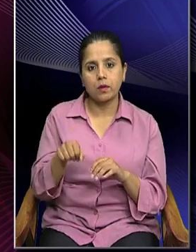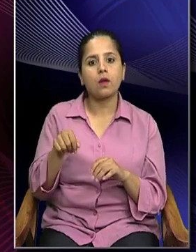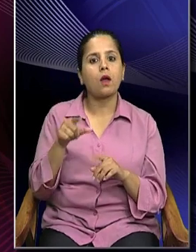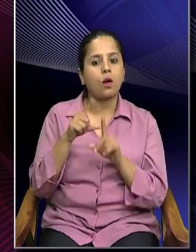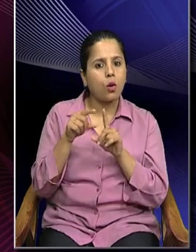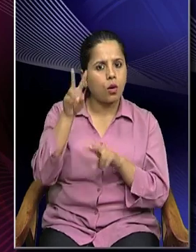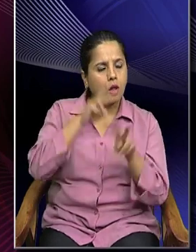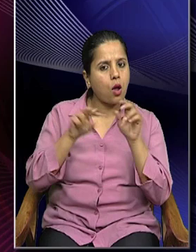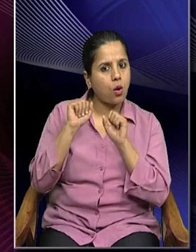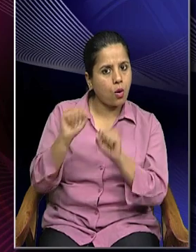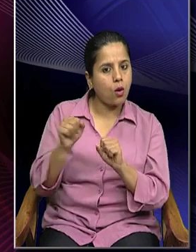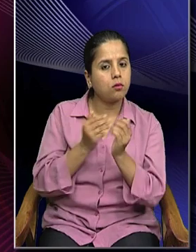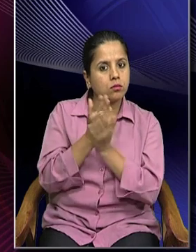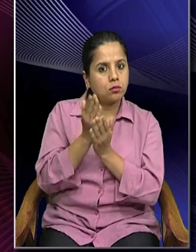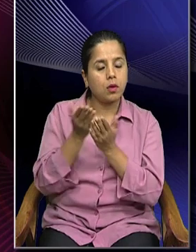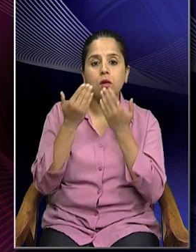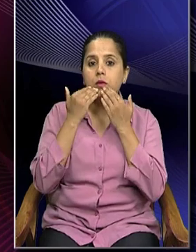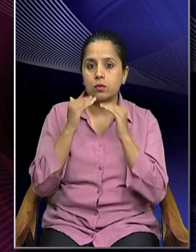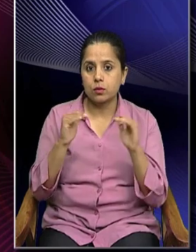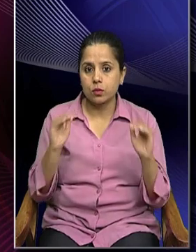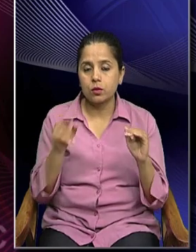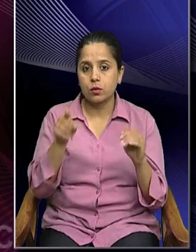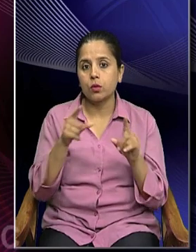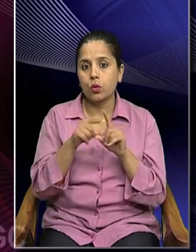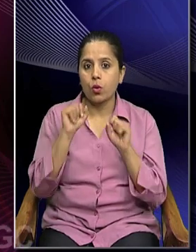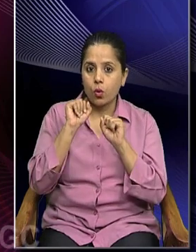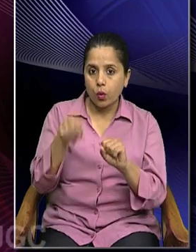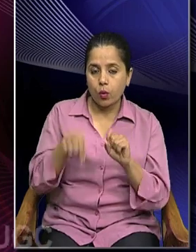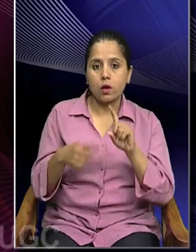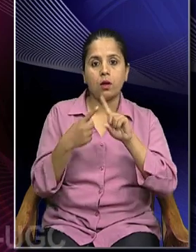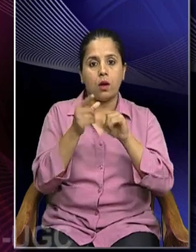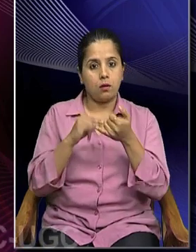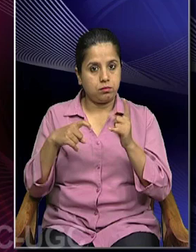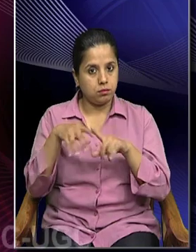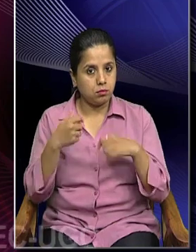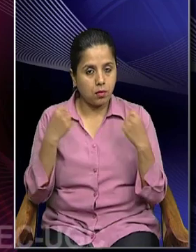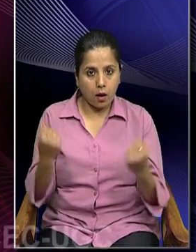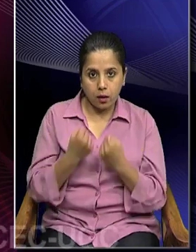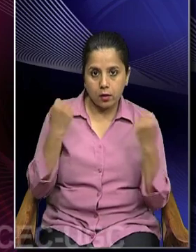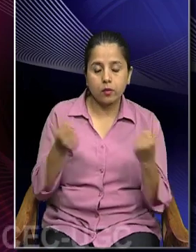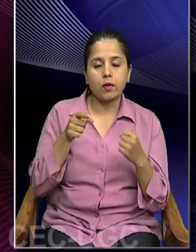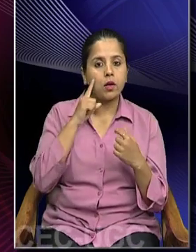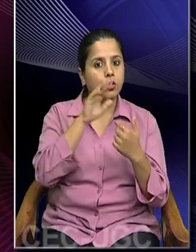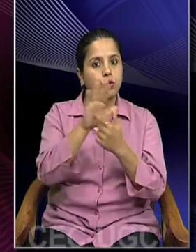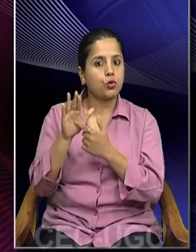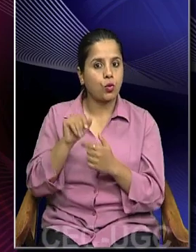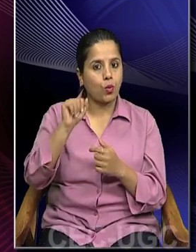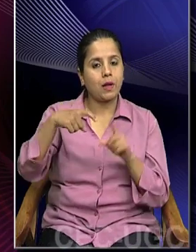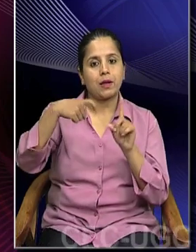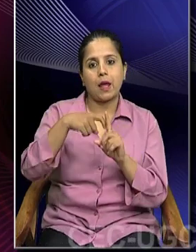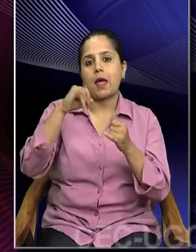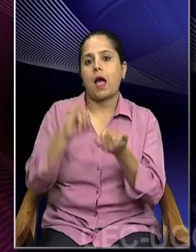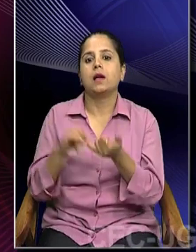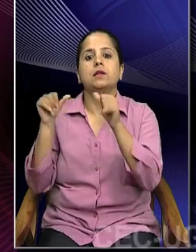performance-based assessment, in which the students perform their tasks and activities demonstrating their